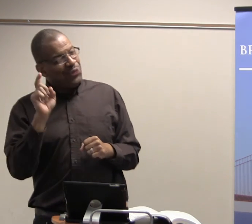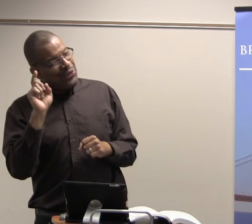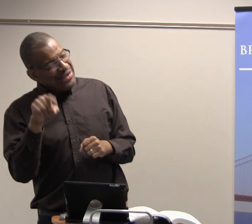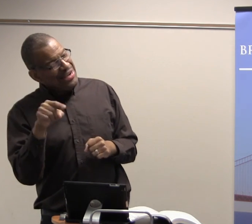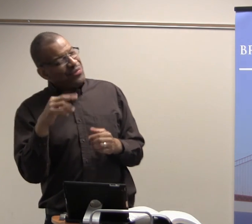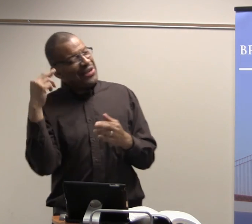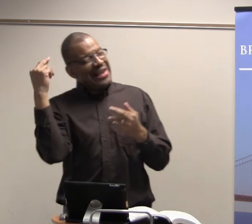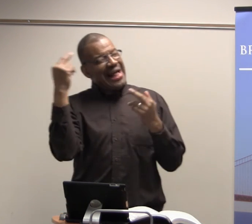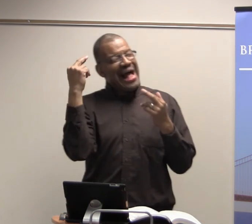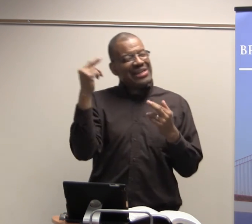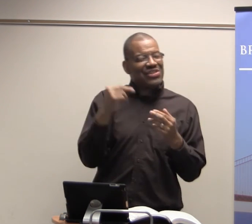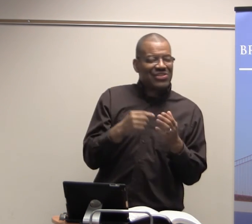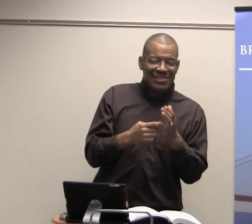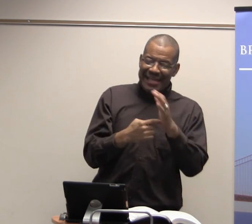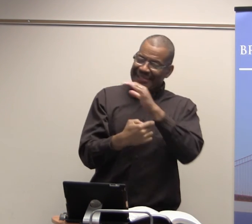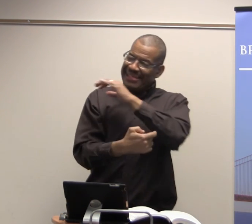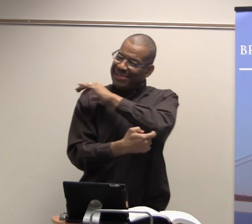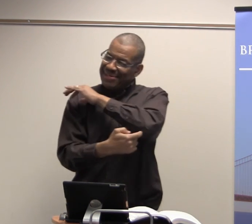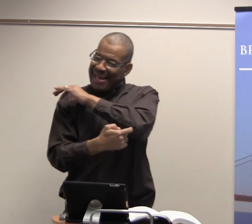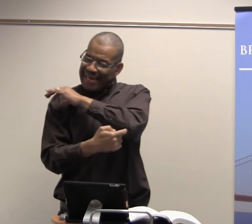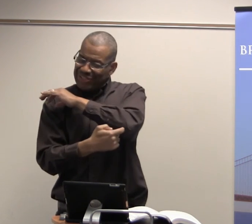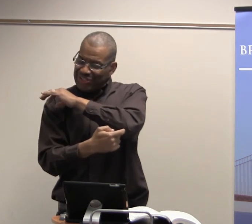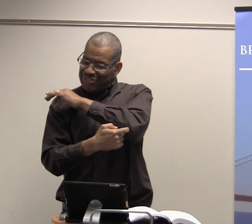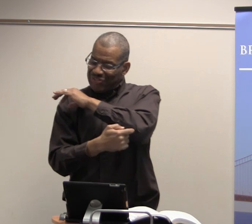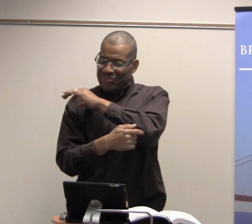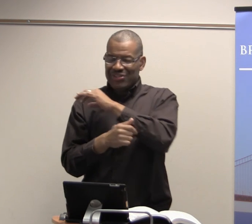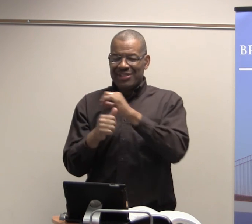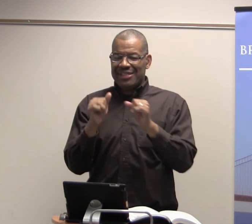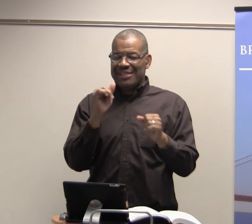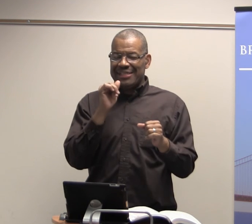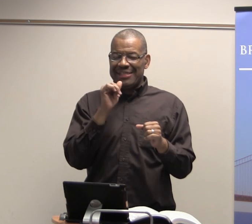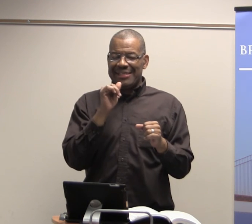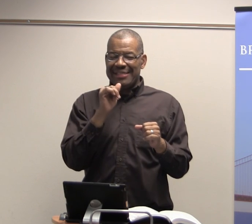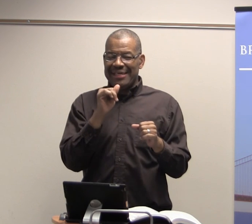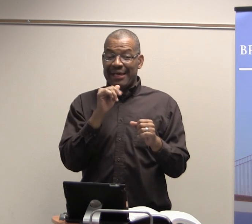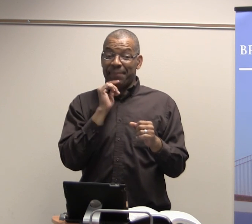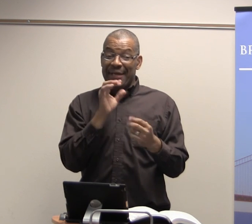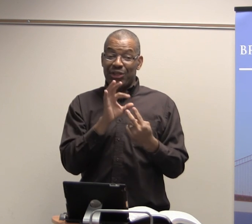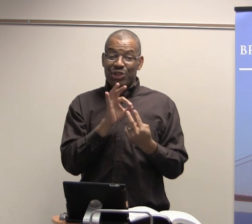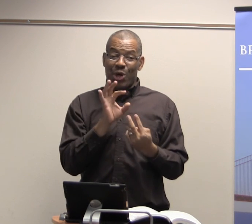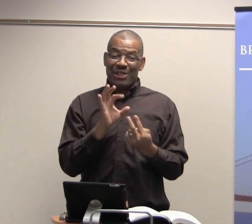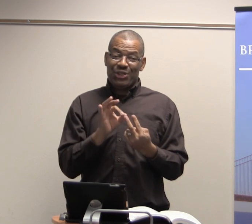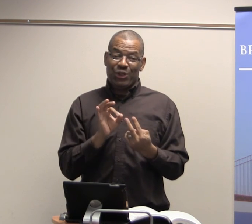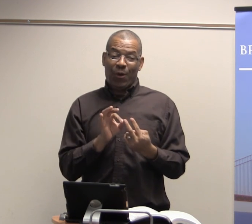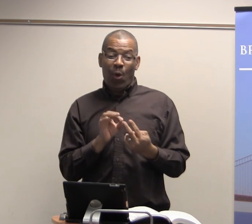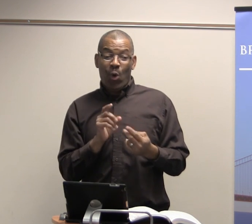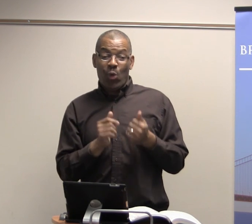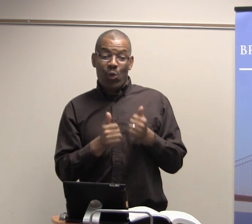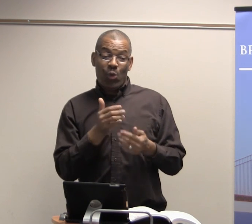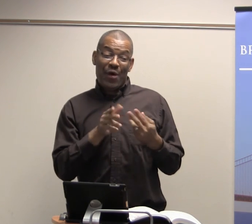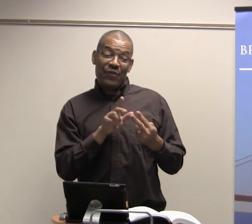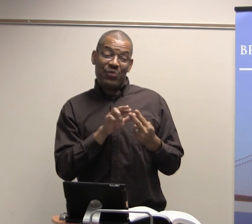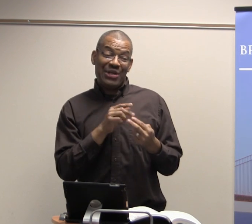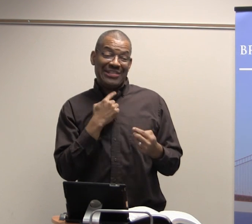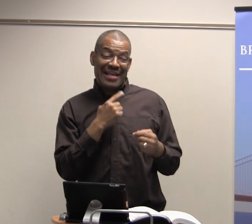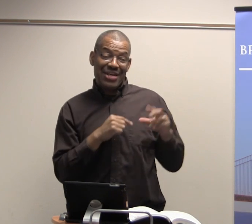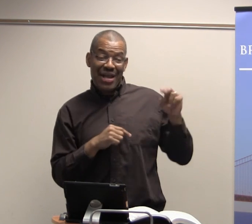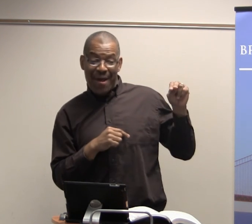We need to realize that temptations, it can be a choice. Whether we said no,